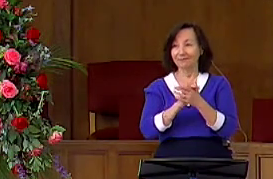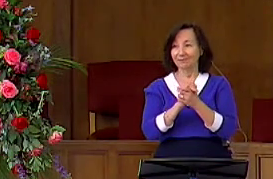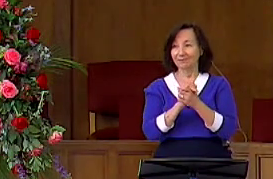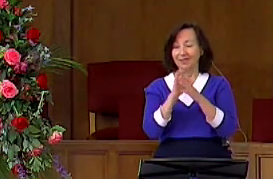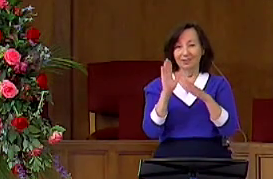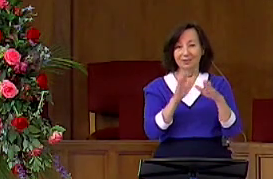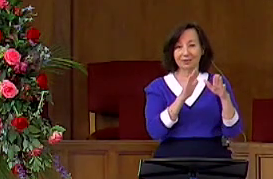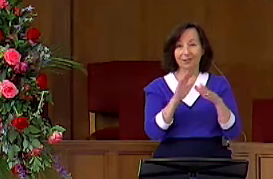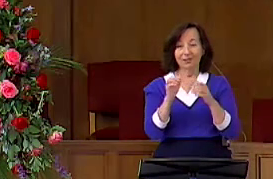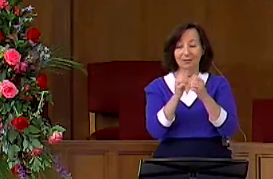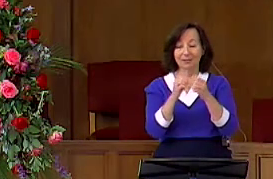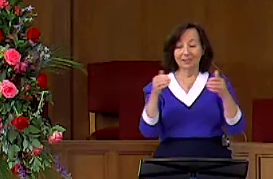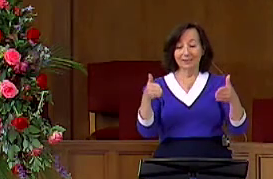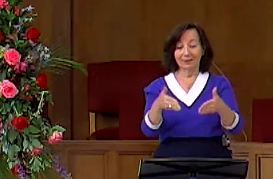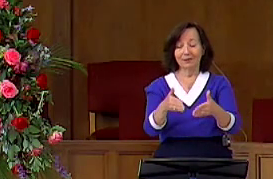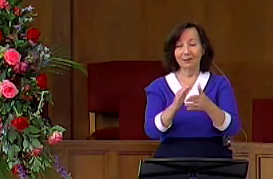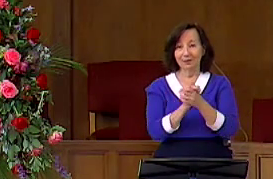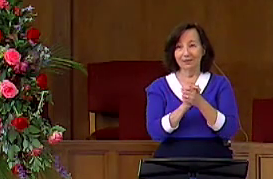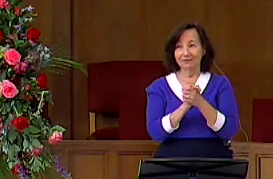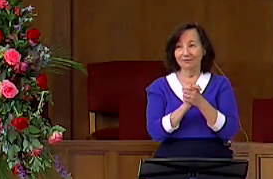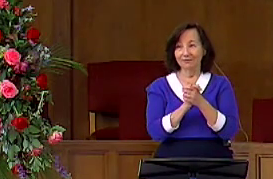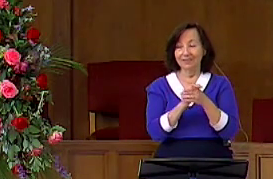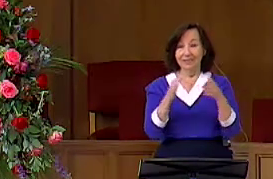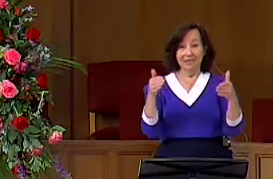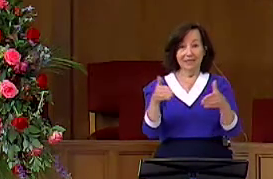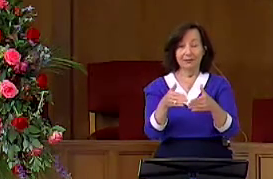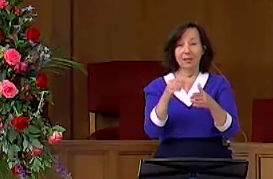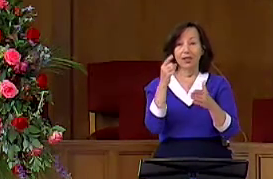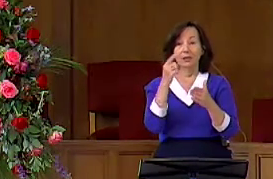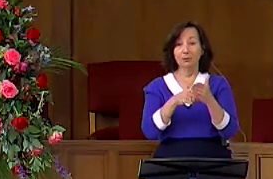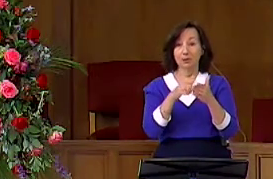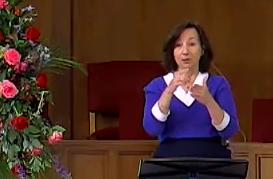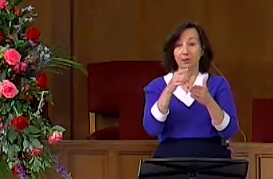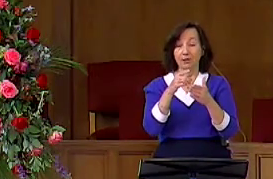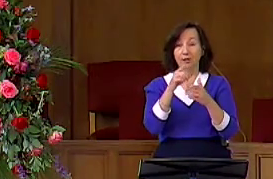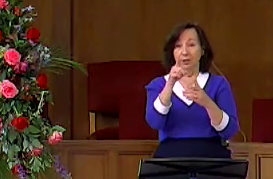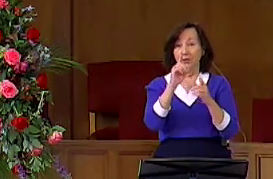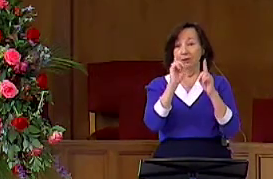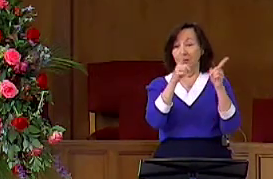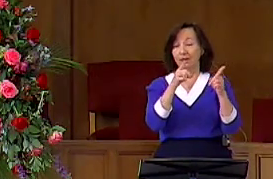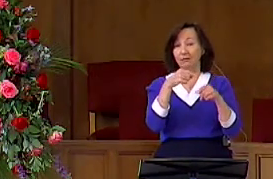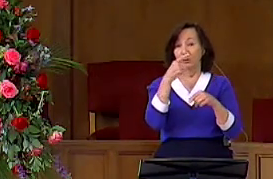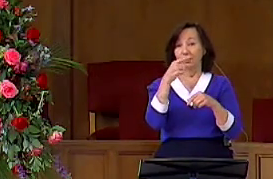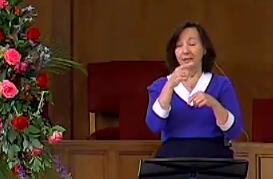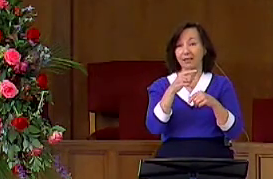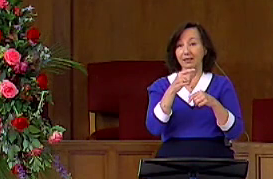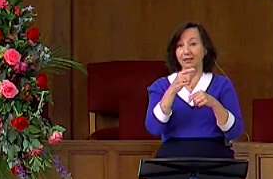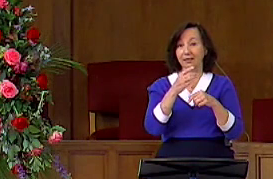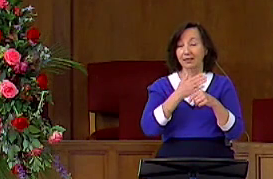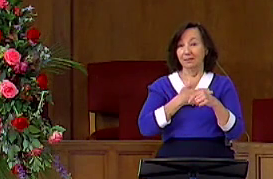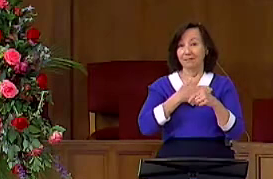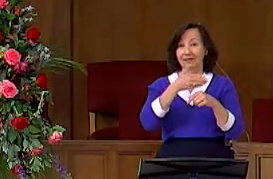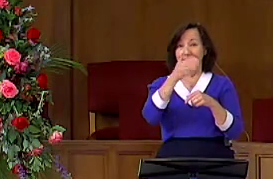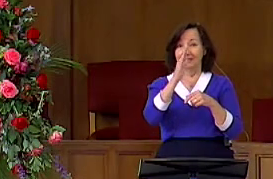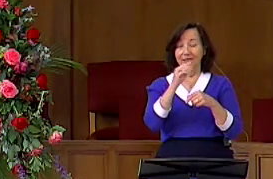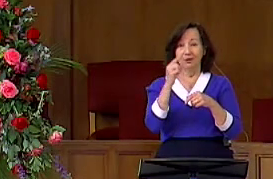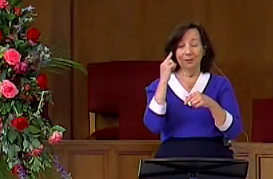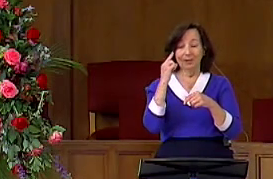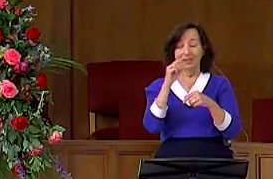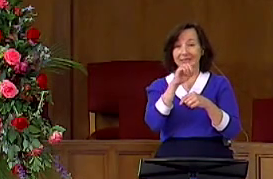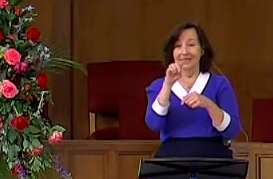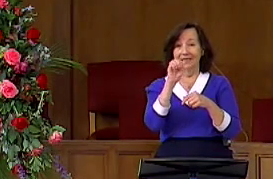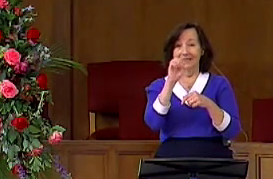does with his leftovers. His leftovers is whenever you go out and say, "Oh my God, did you hear Zach this morning?"